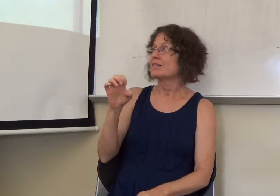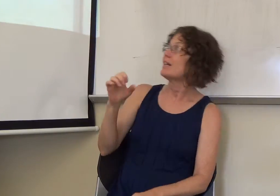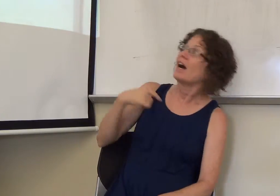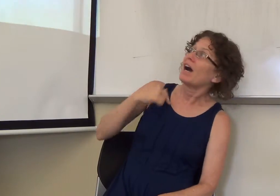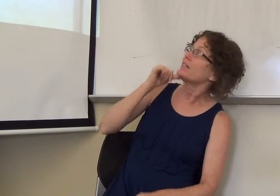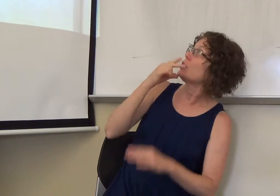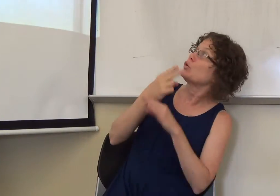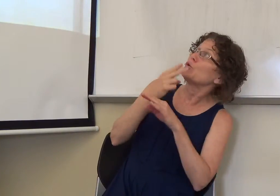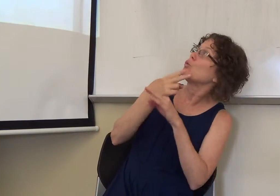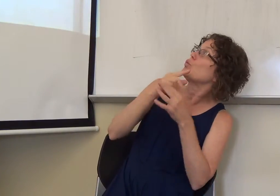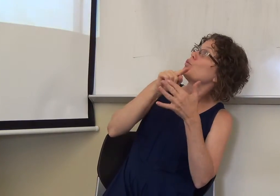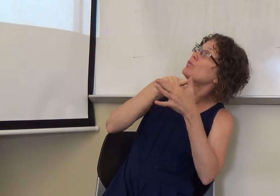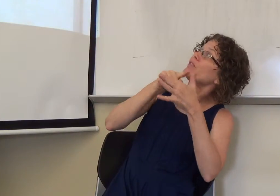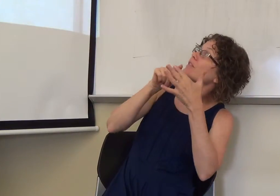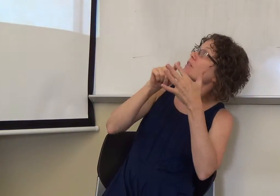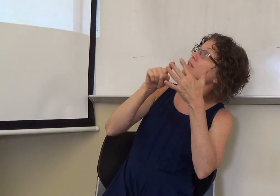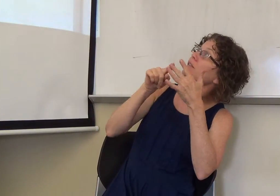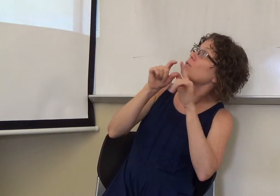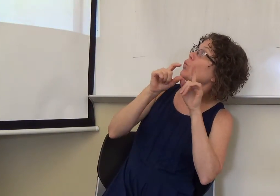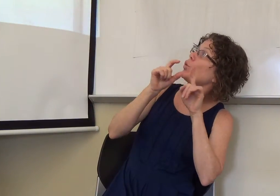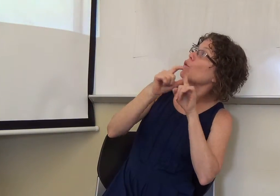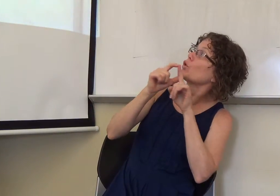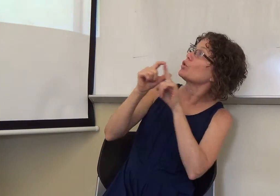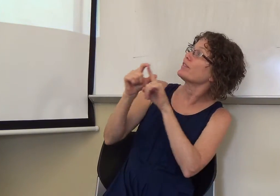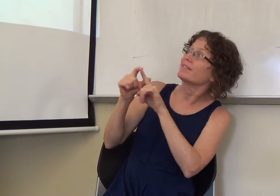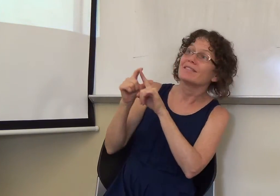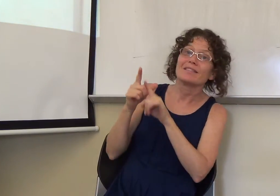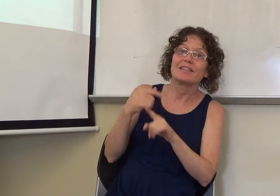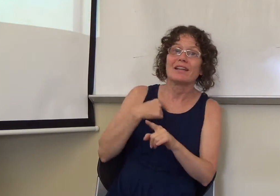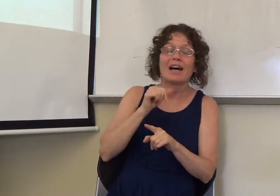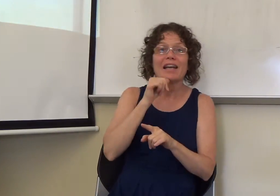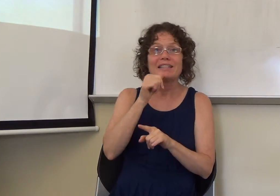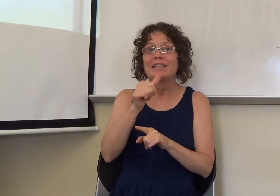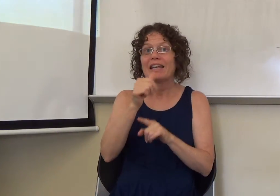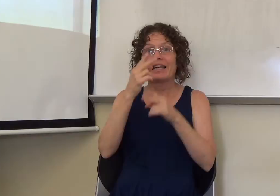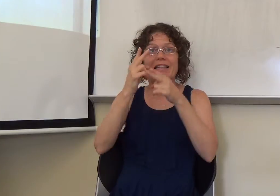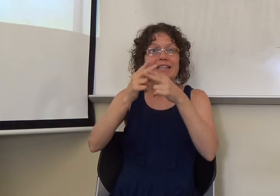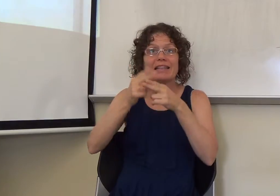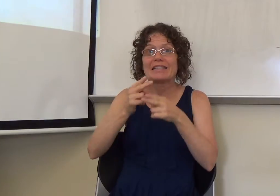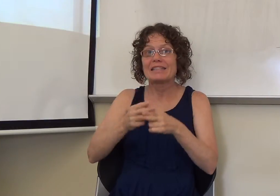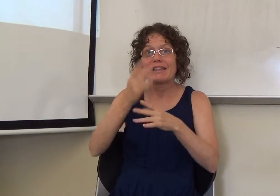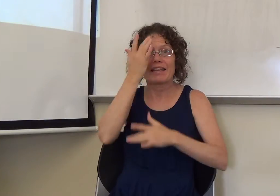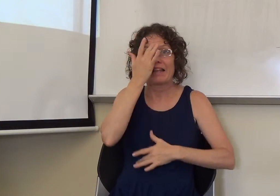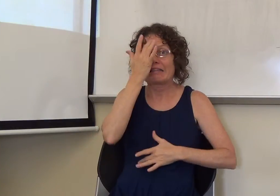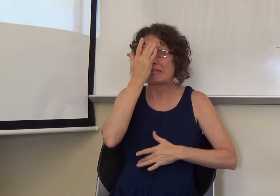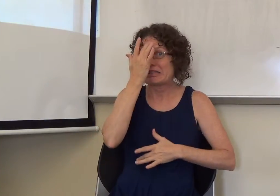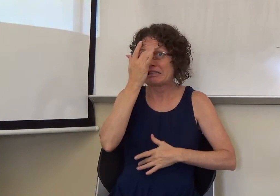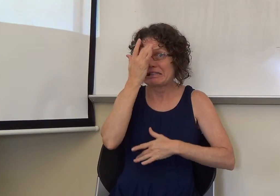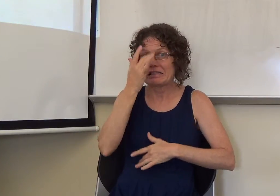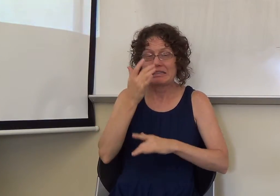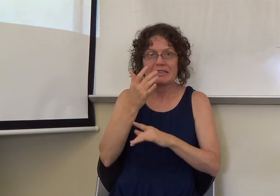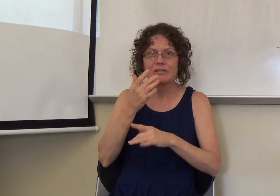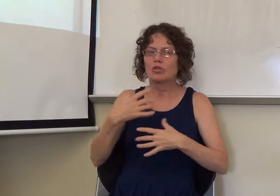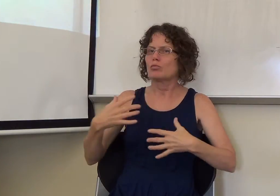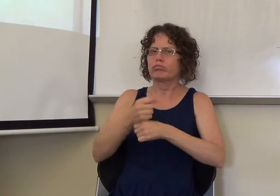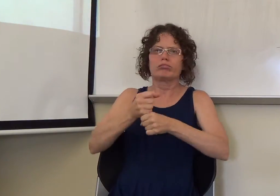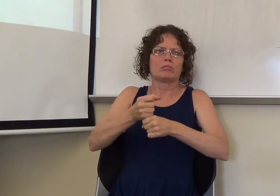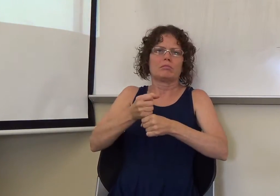this word, I didn't list the illnesses. This is a paraphrase. This is a basic